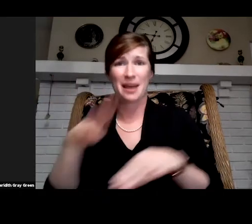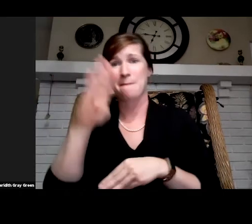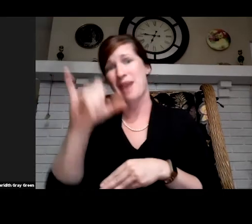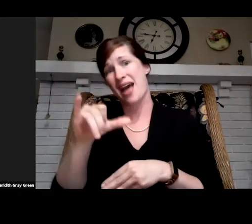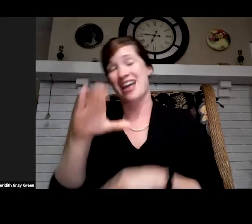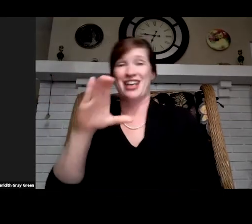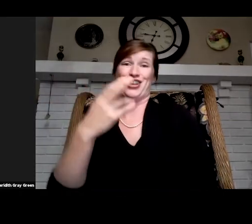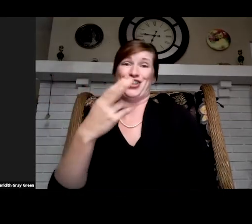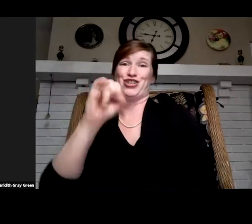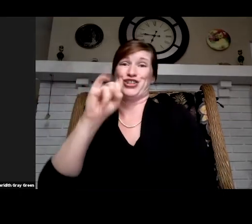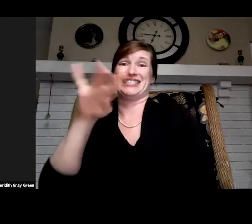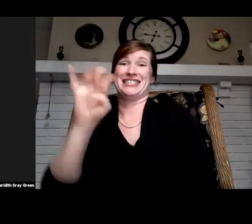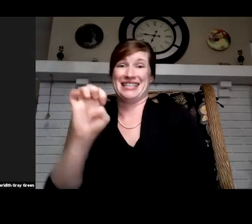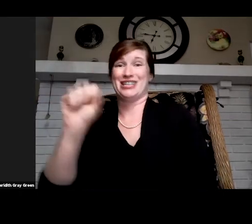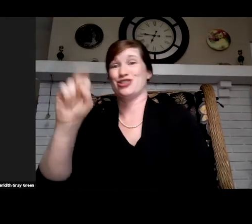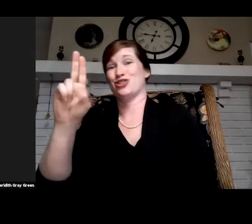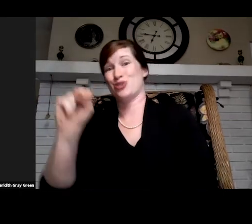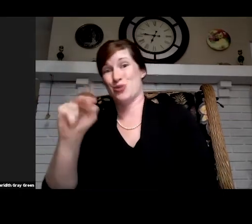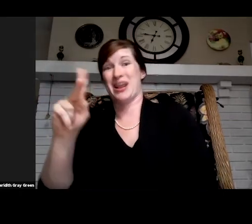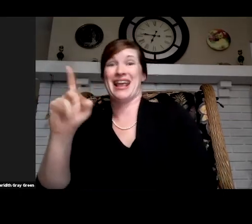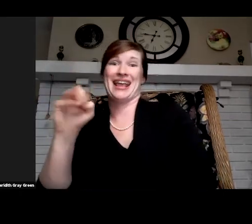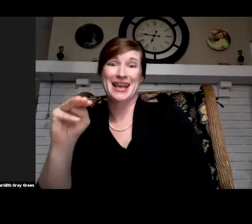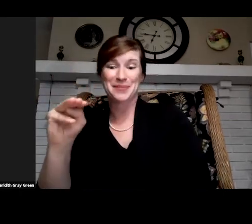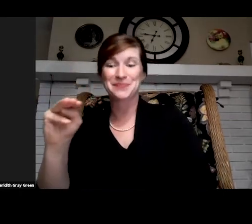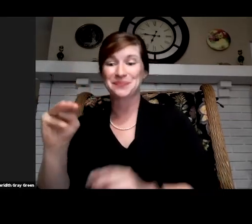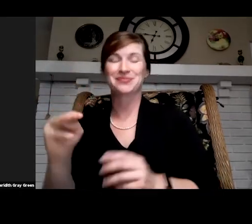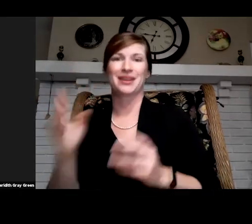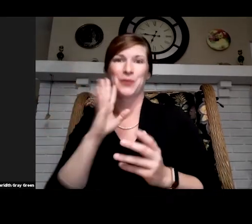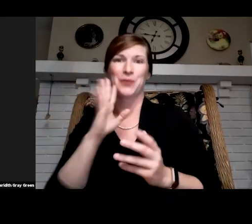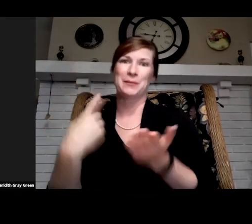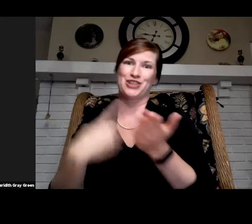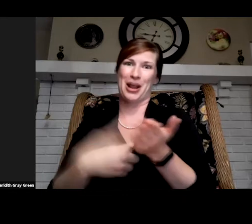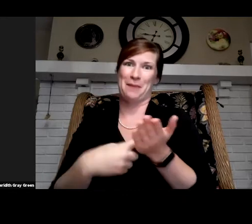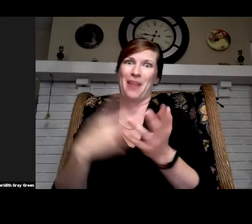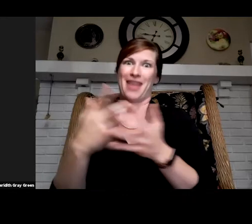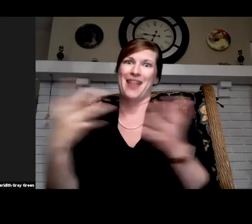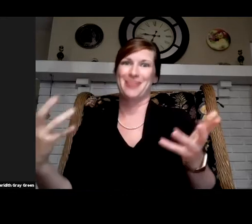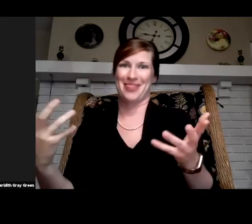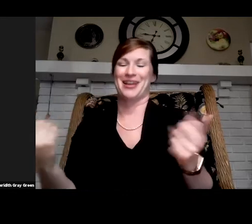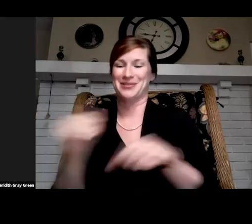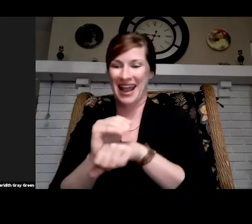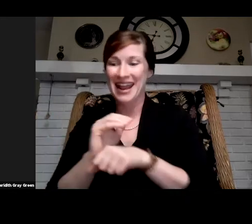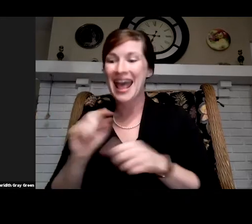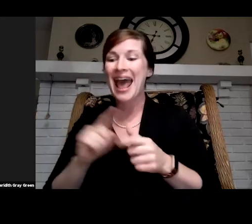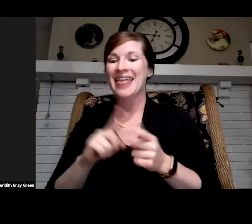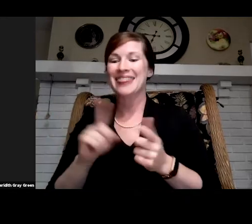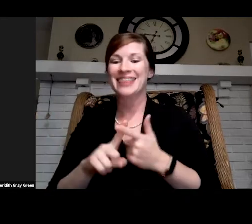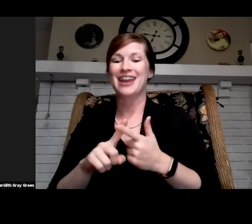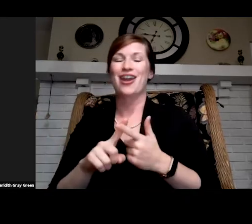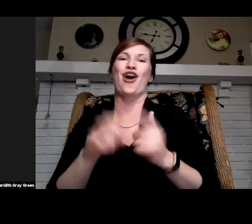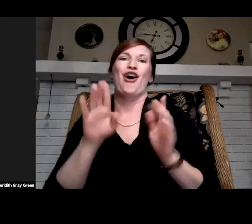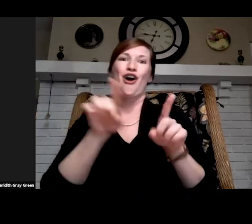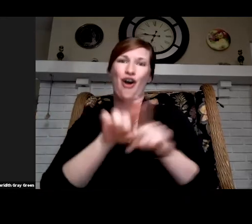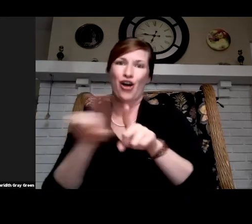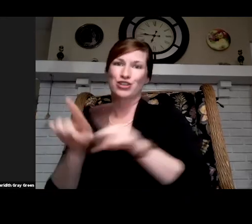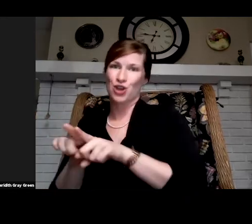is an amazing mural that is in the museum right now by Christine Sun Kim. And we will actually be talking a lot